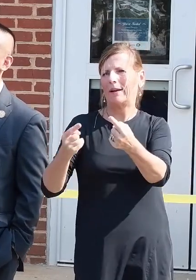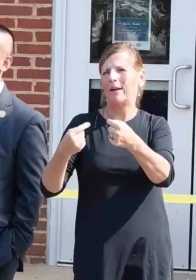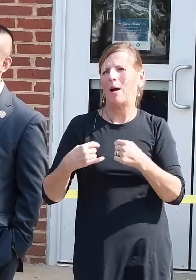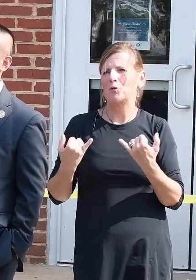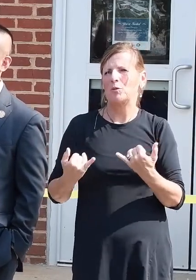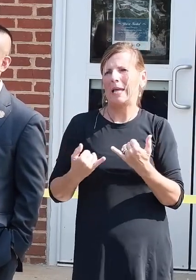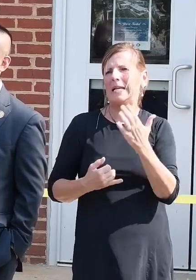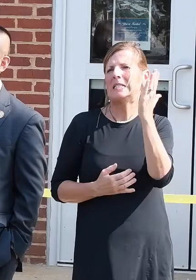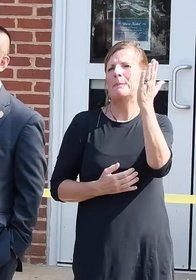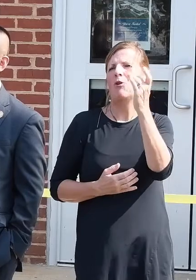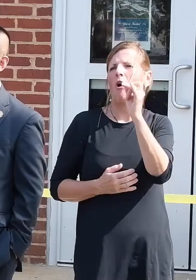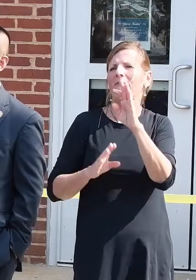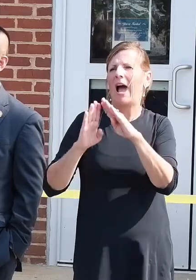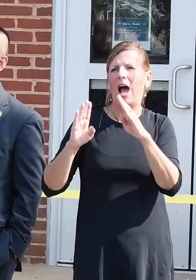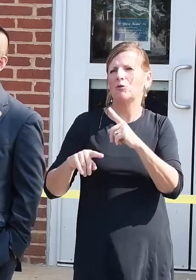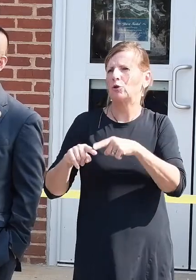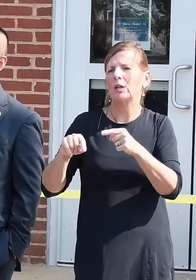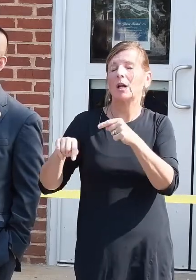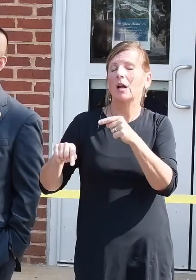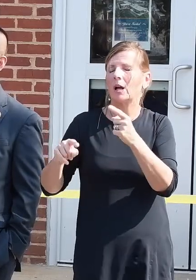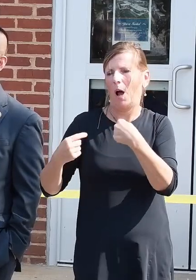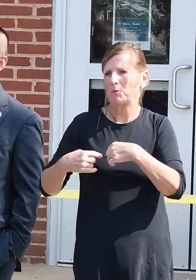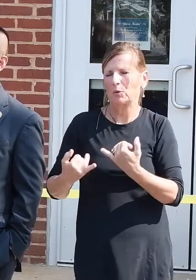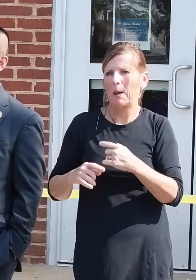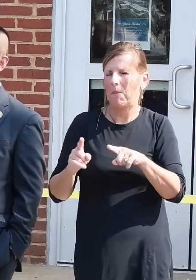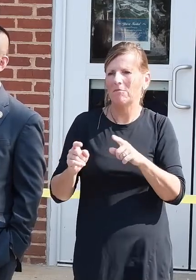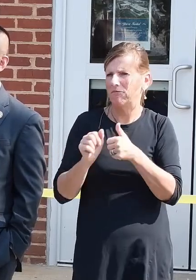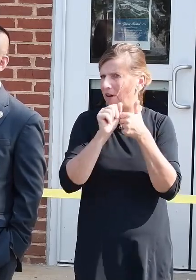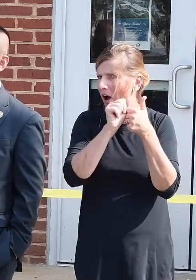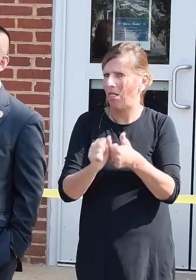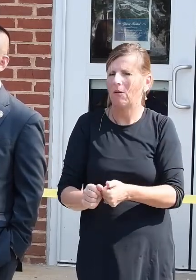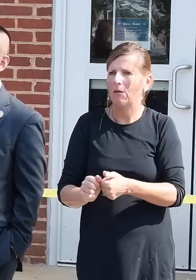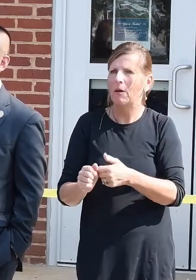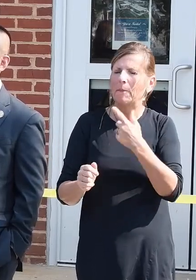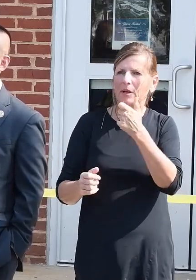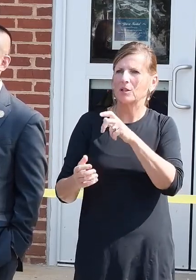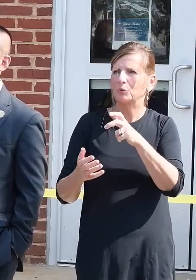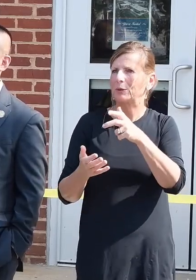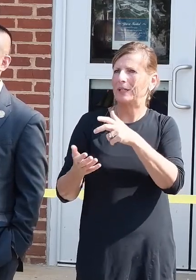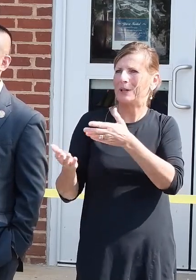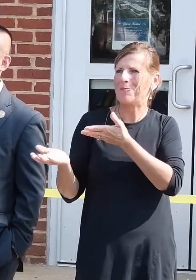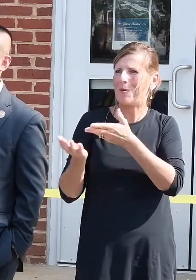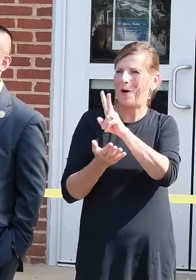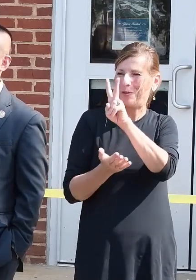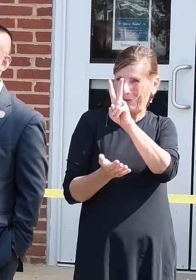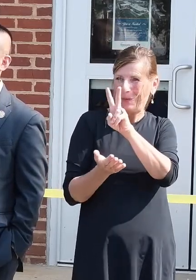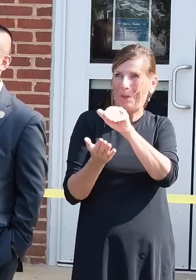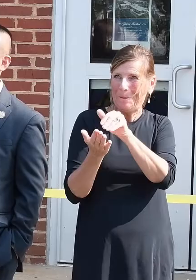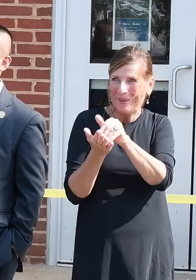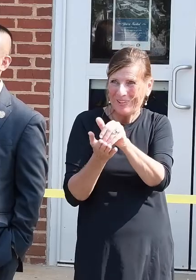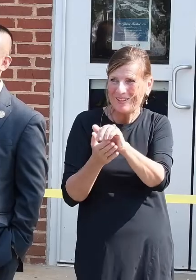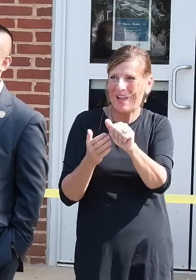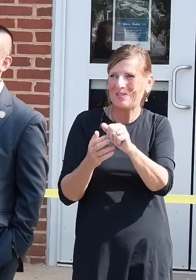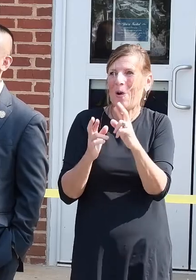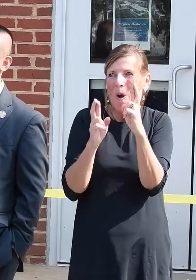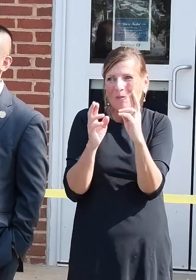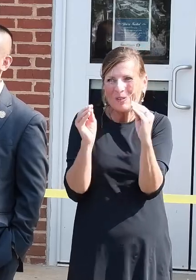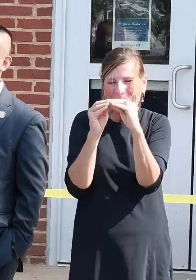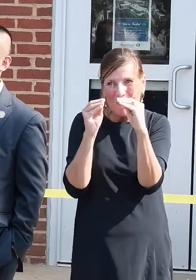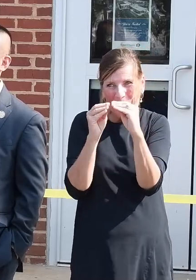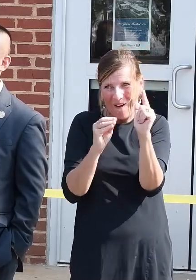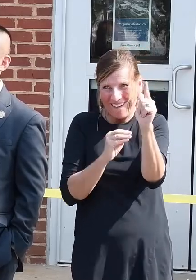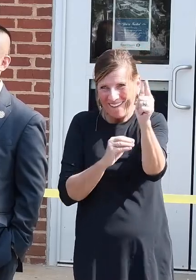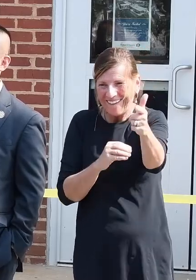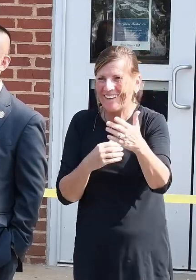this project, especially since we have been able to bring the $2 million home and hopefully more in the future.